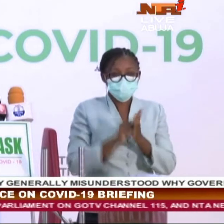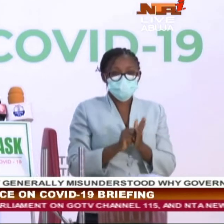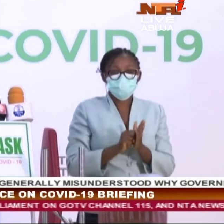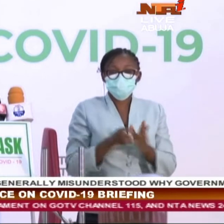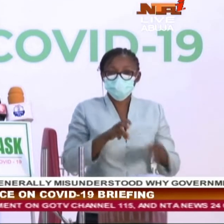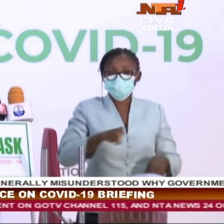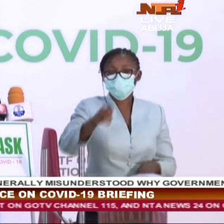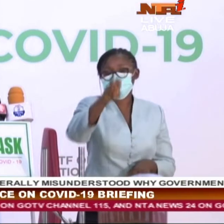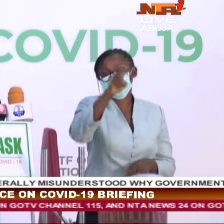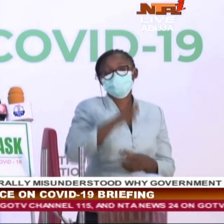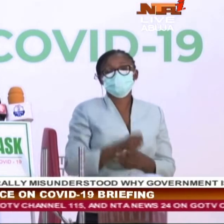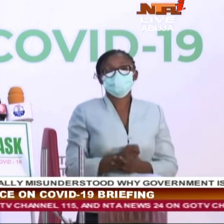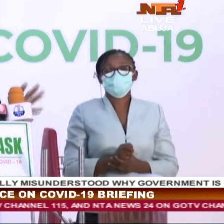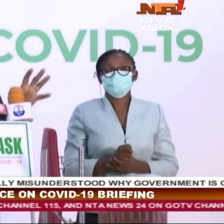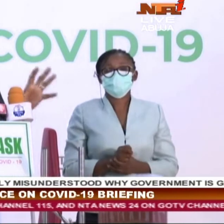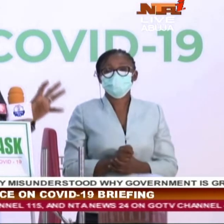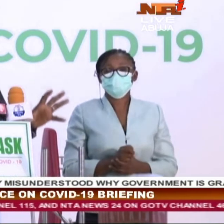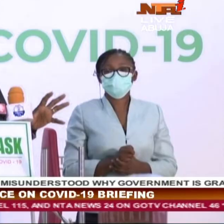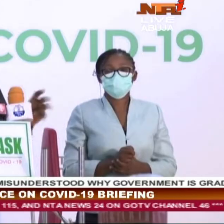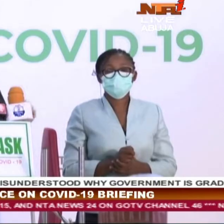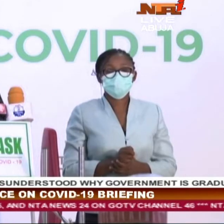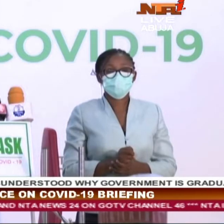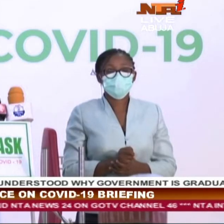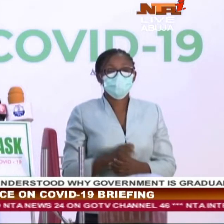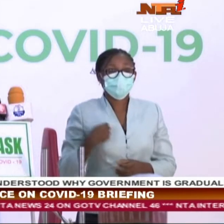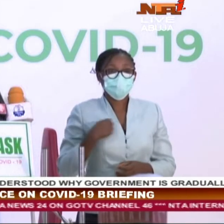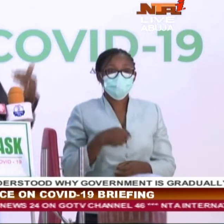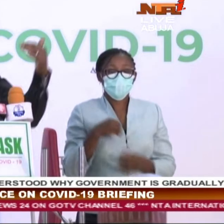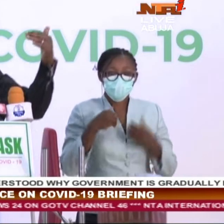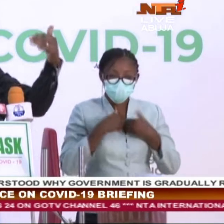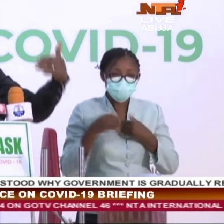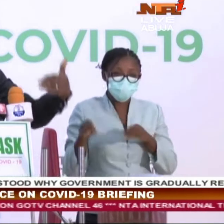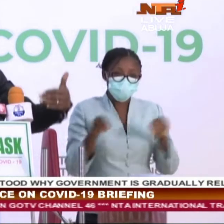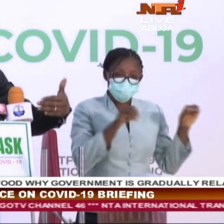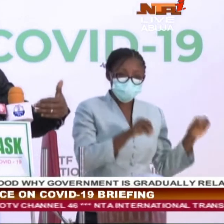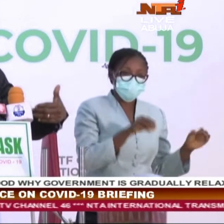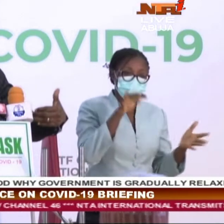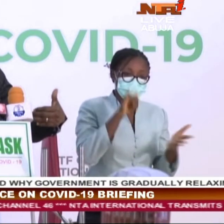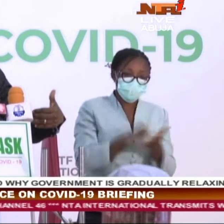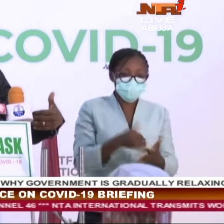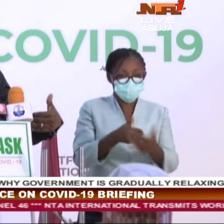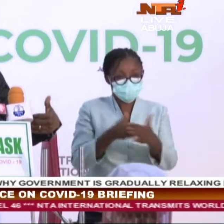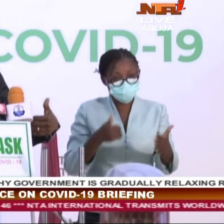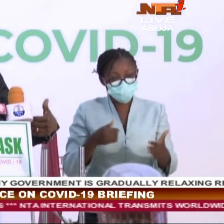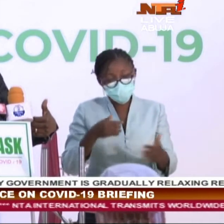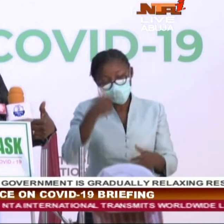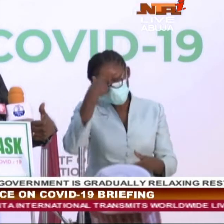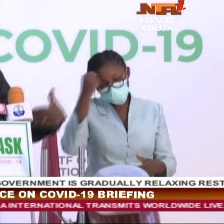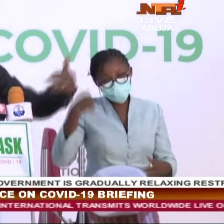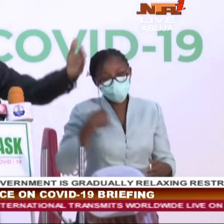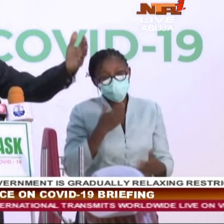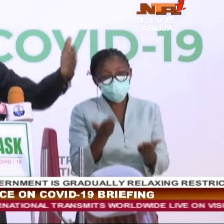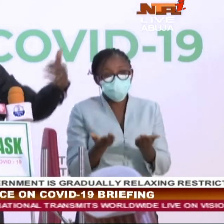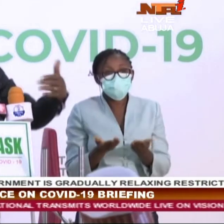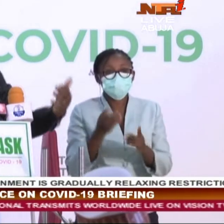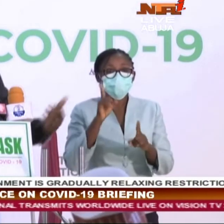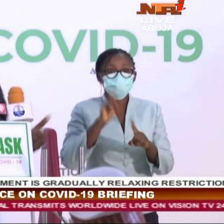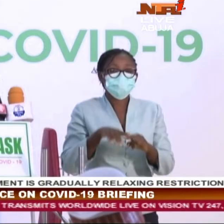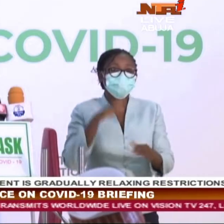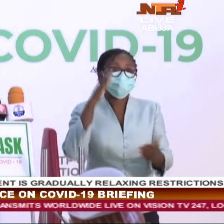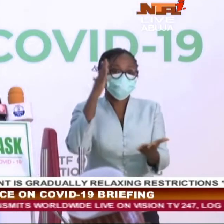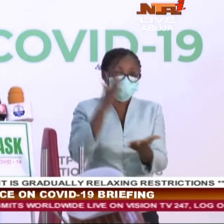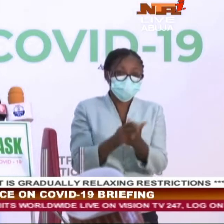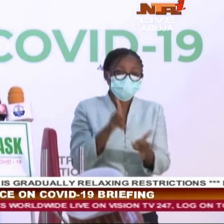At the end of the day, we emplaced that because we wanted to restrict people transmitting to